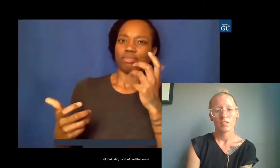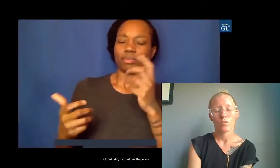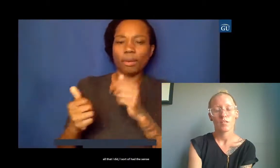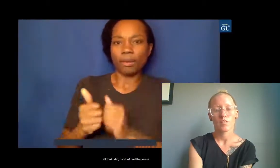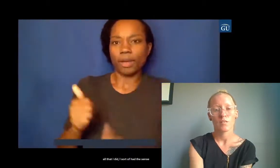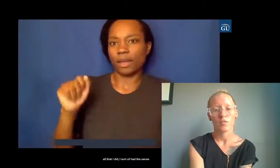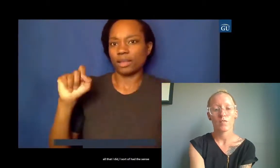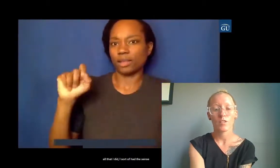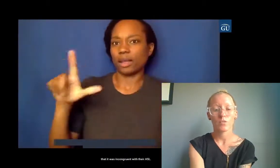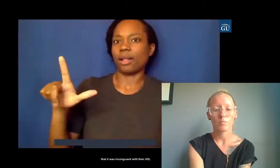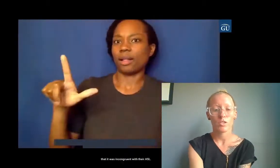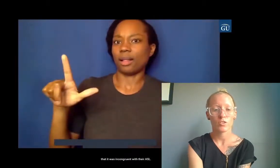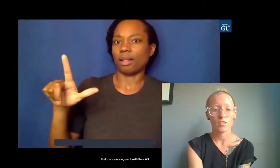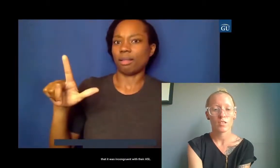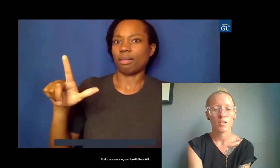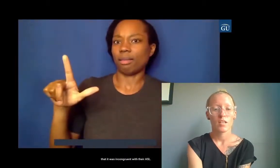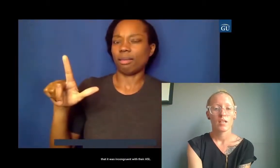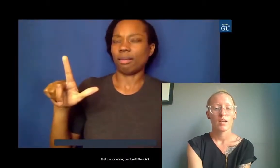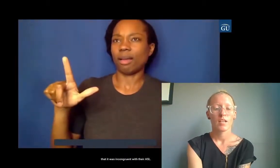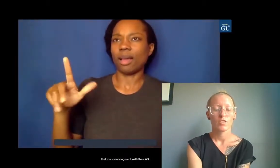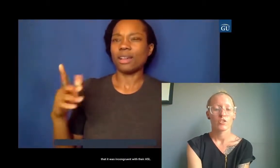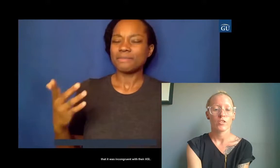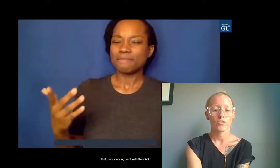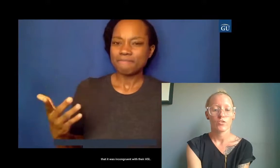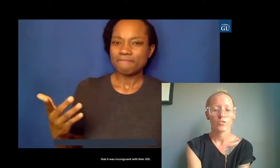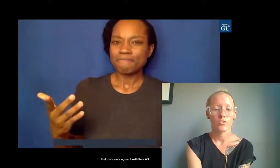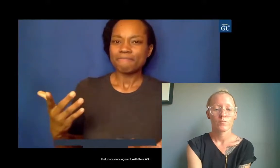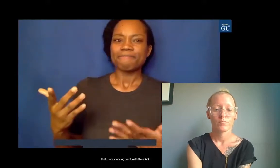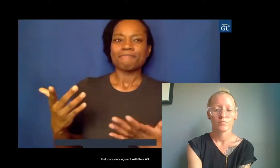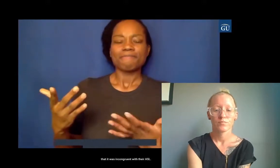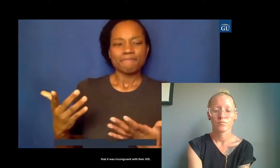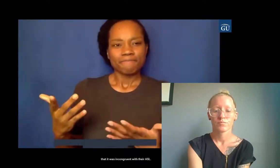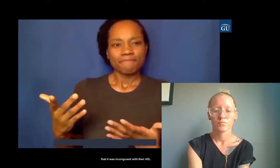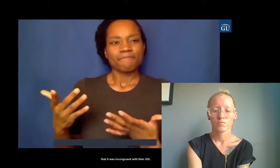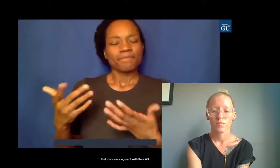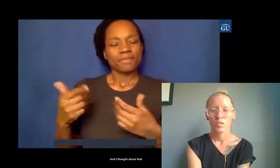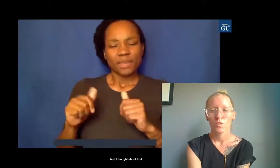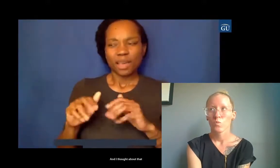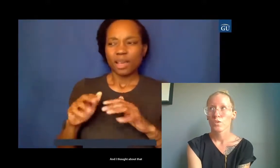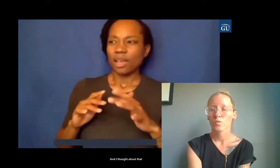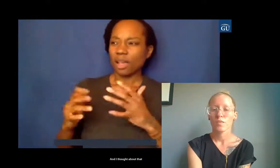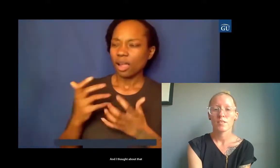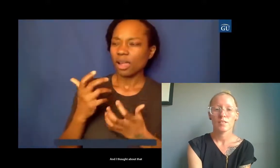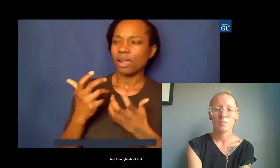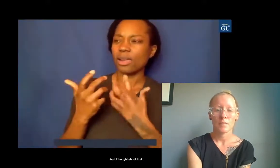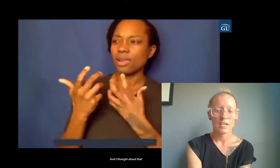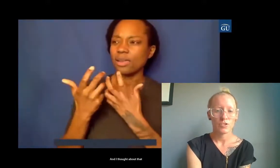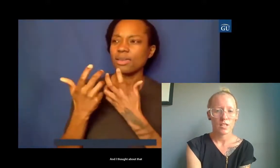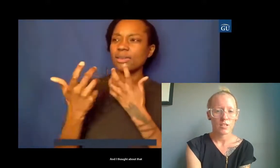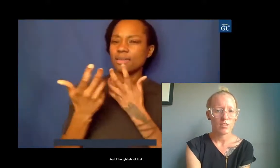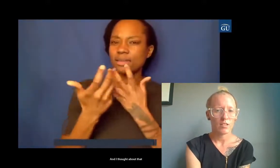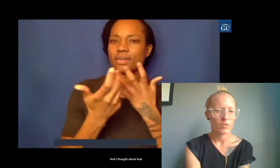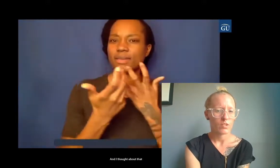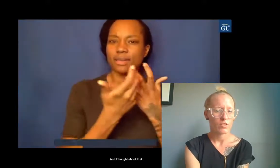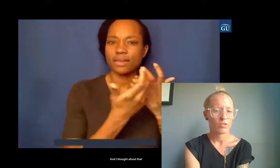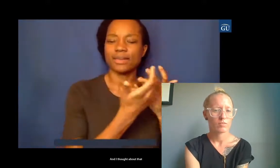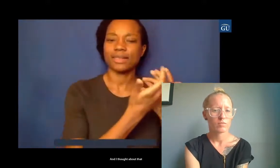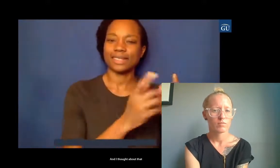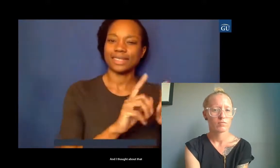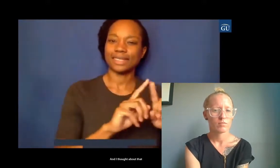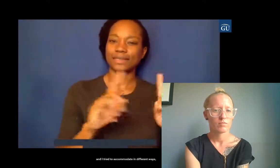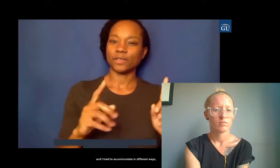that I noticed different facial expressions and gestures, which was matched the ASL